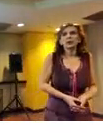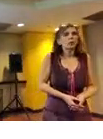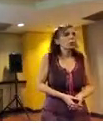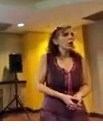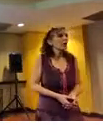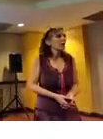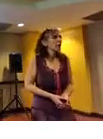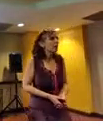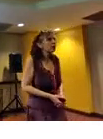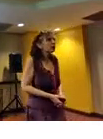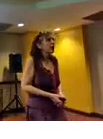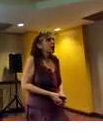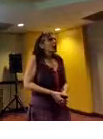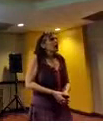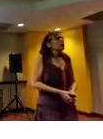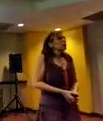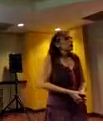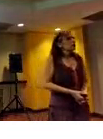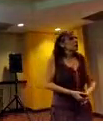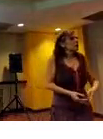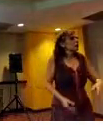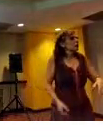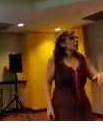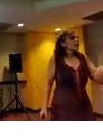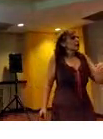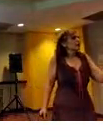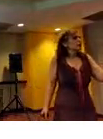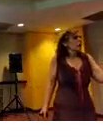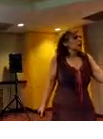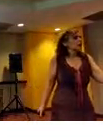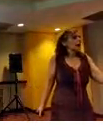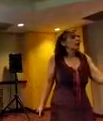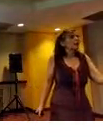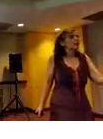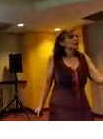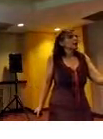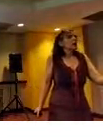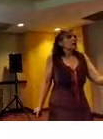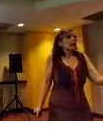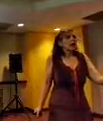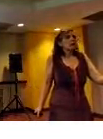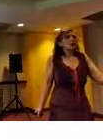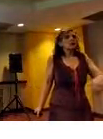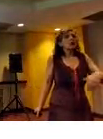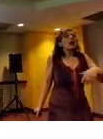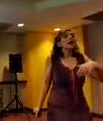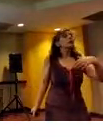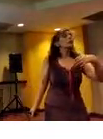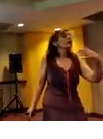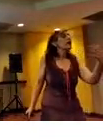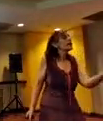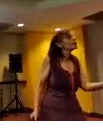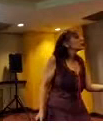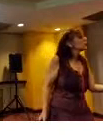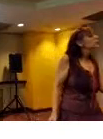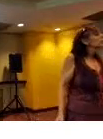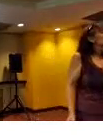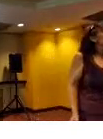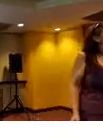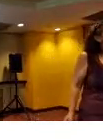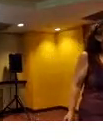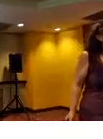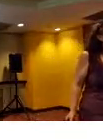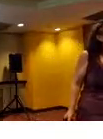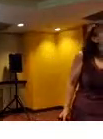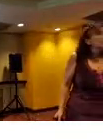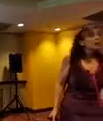ability to continue working with them was, just because you're making this language that will handle behaviors